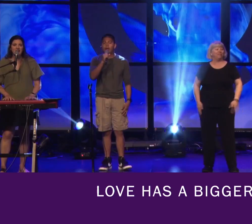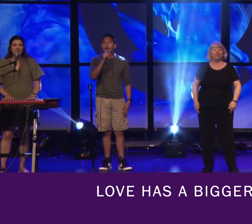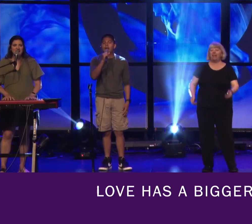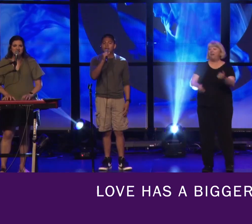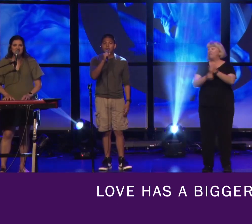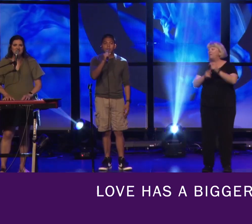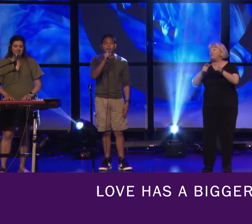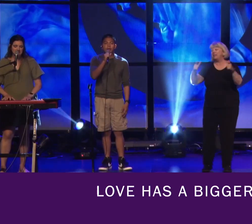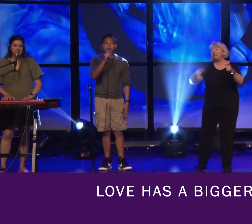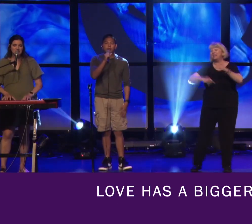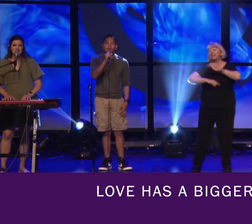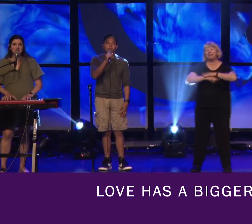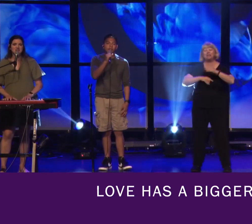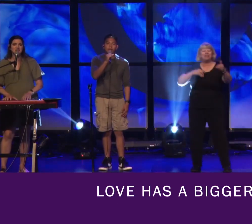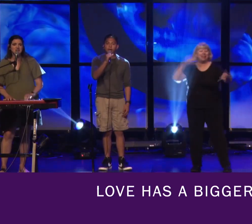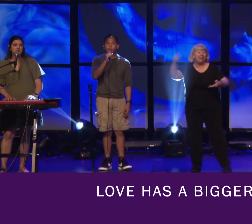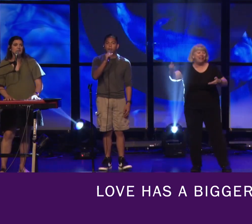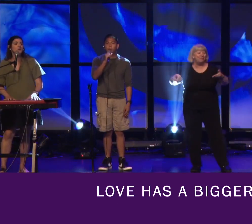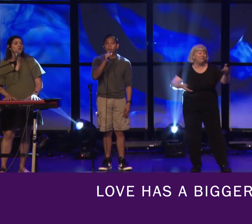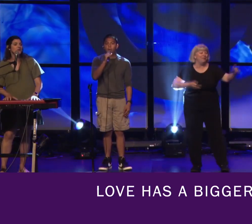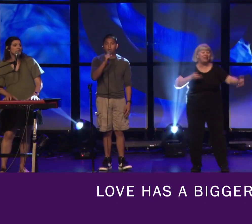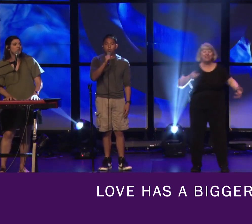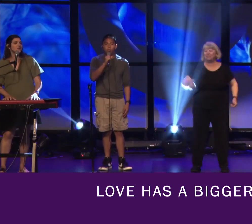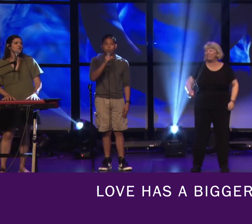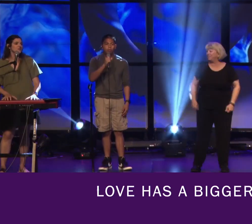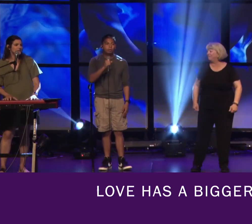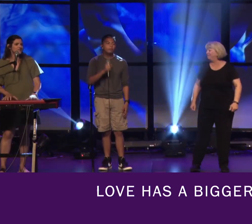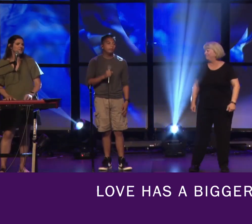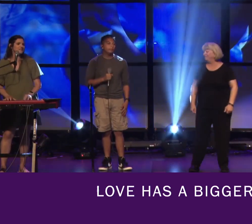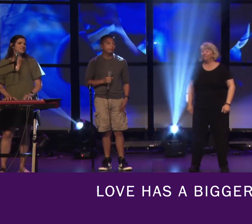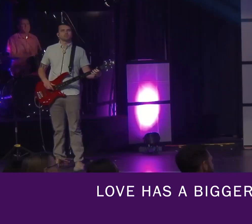Love has a bigger table.